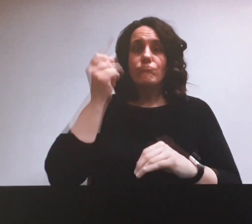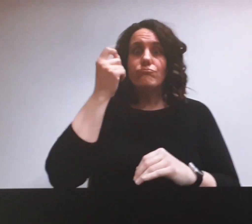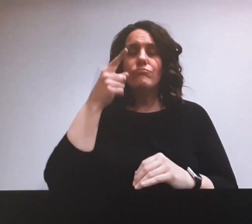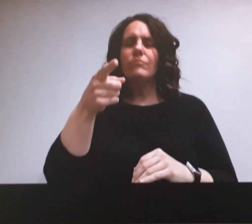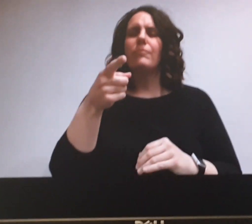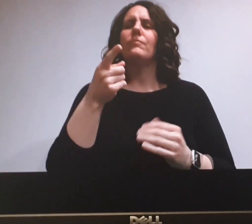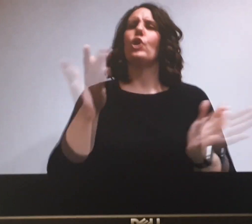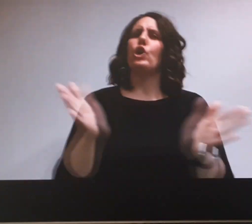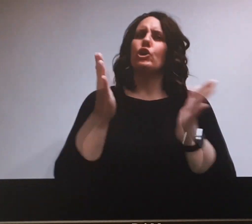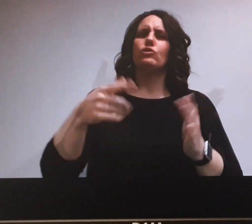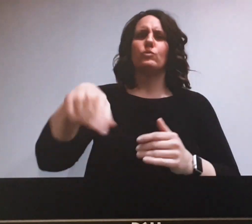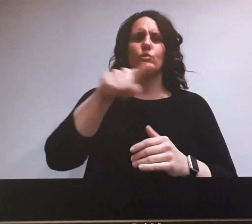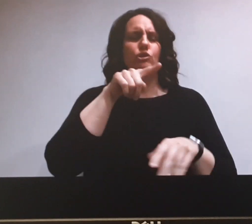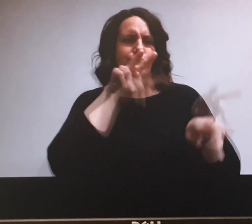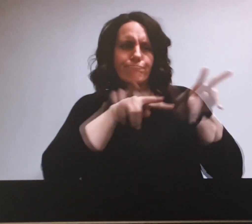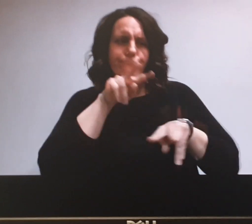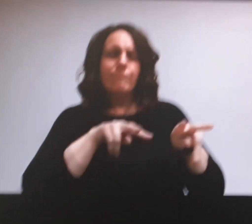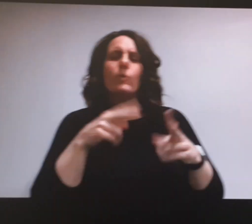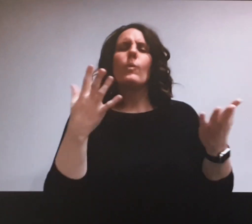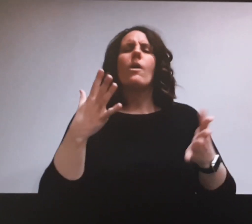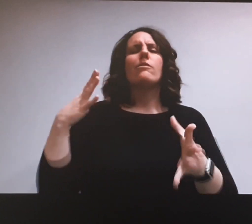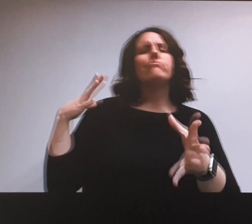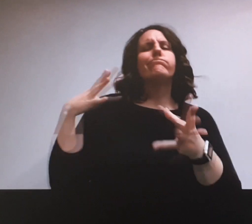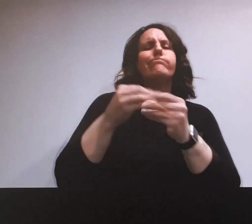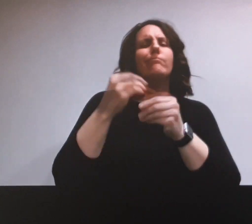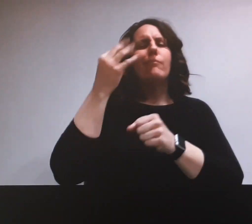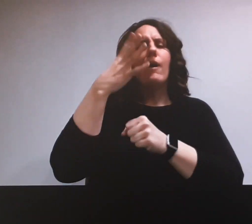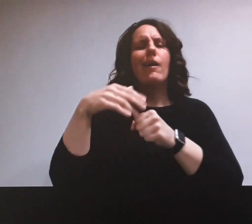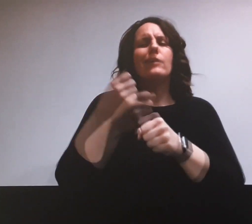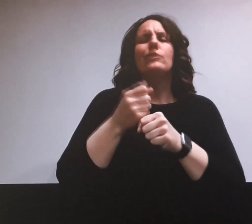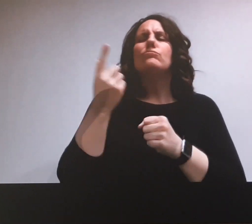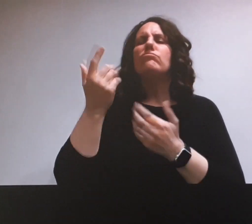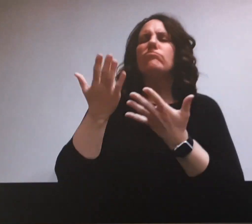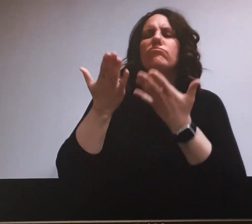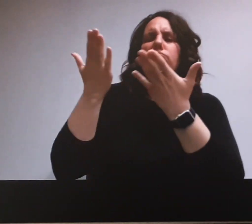If you have a suggestion in mind, then I encourage you to